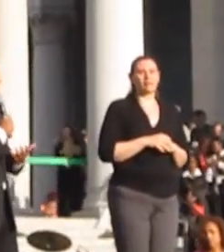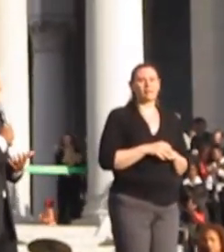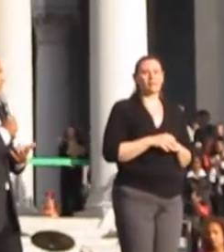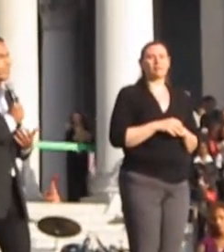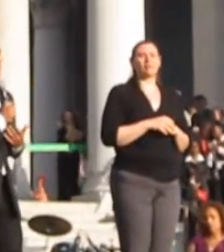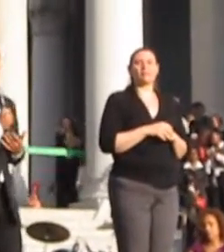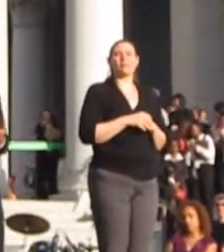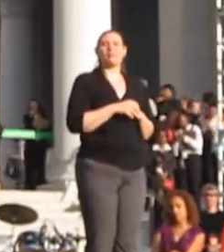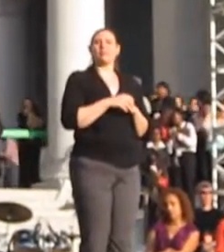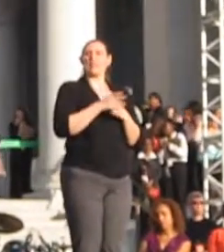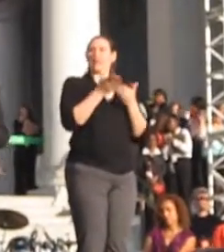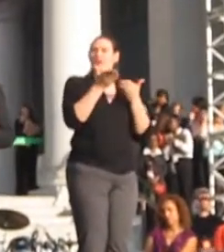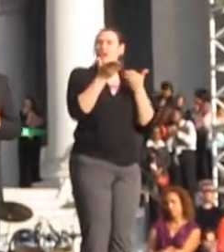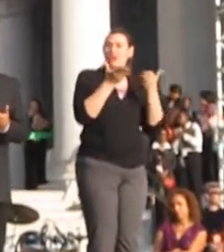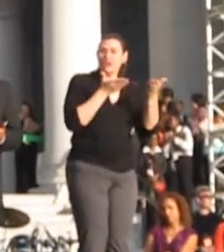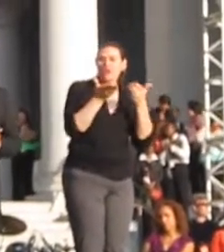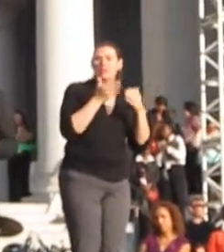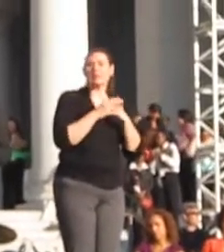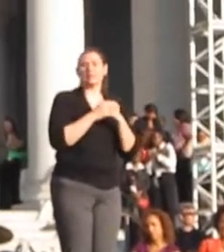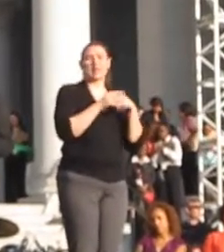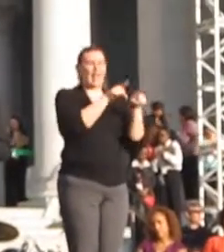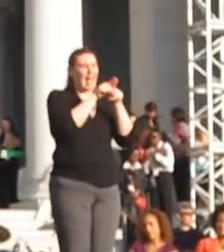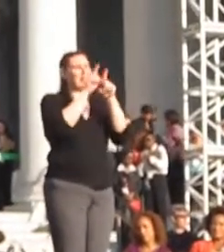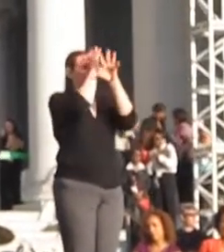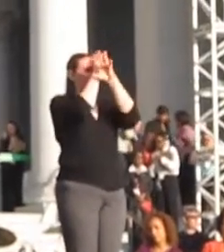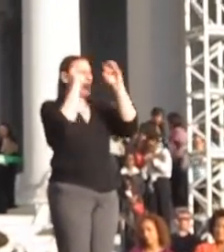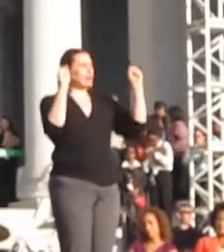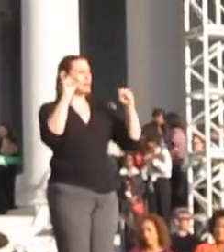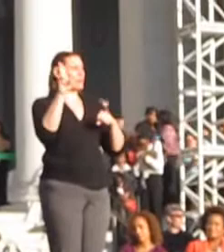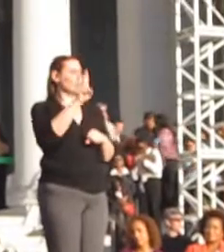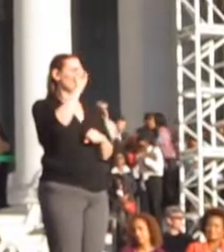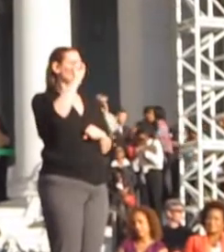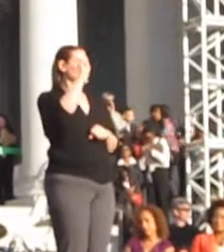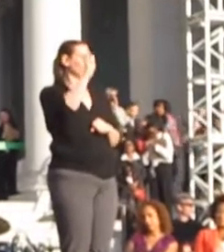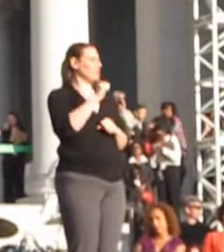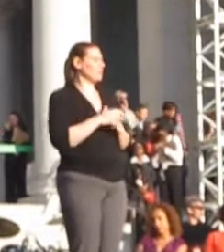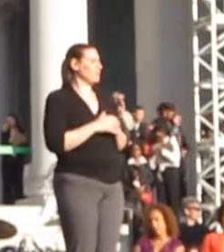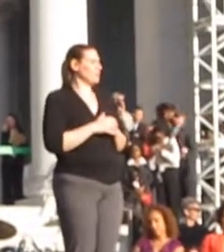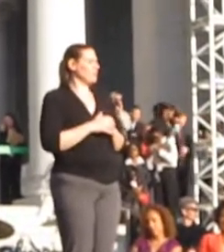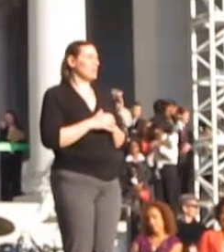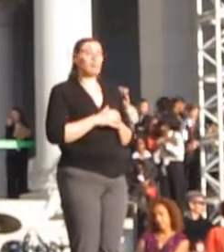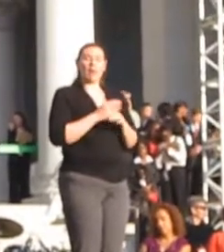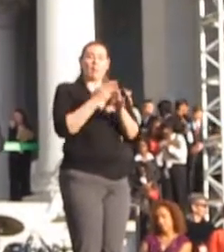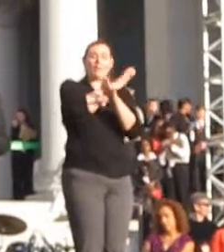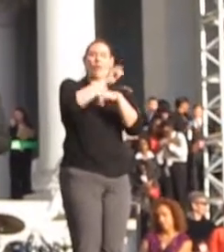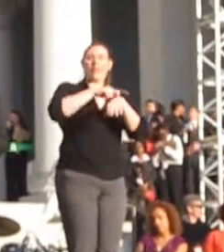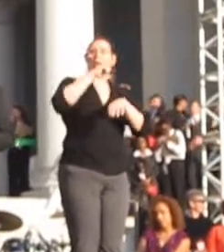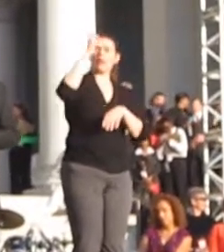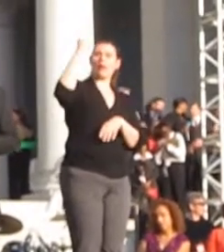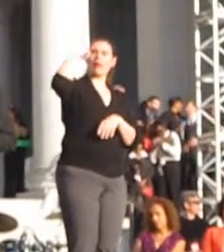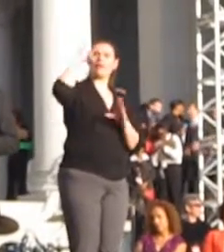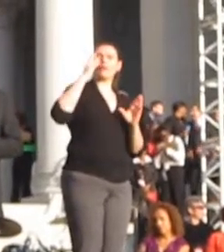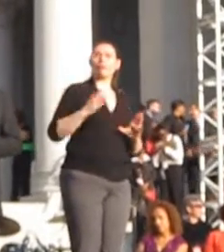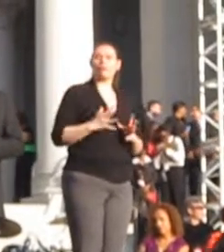of service as the President of the United States, as a governor before that,